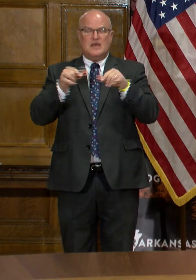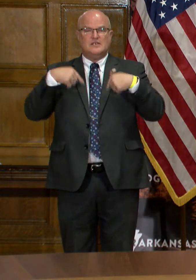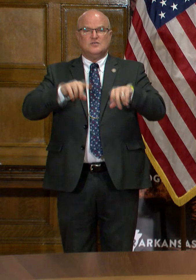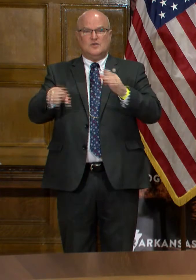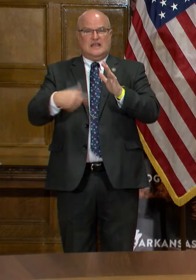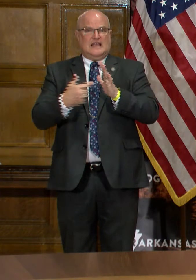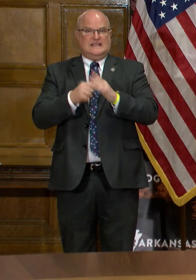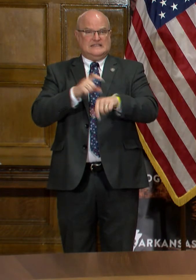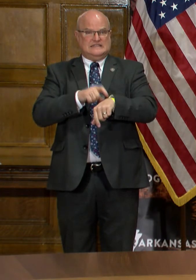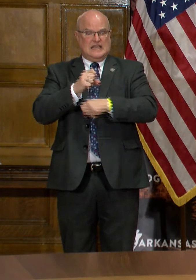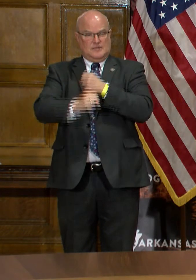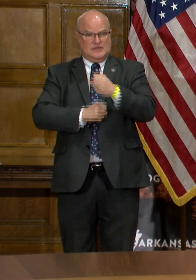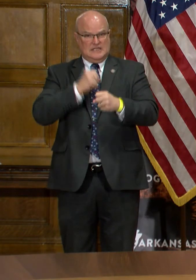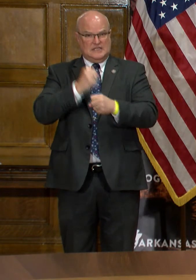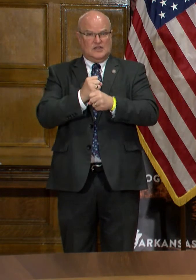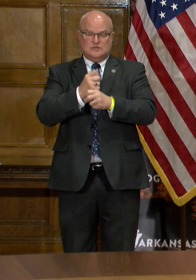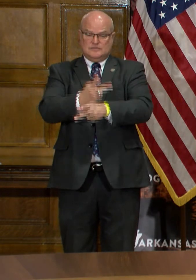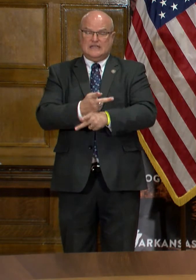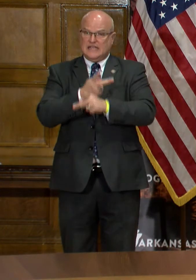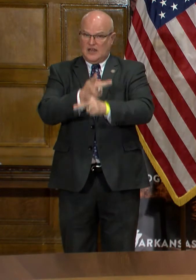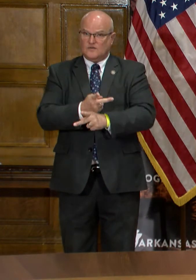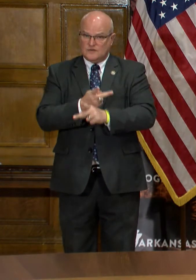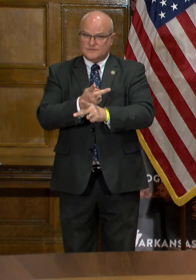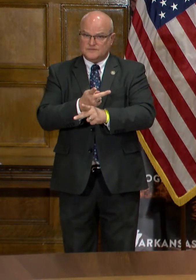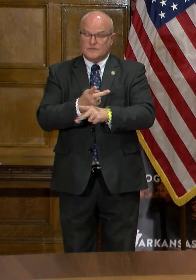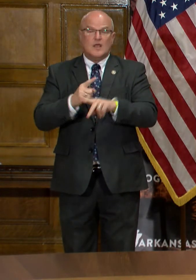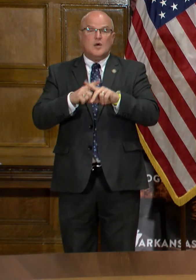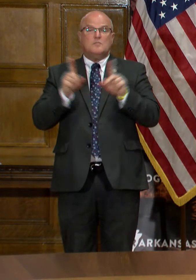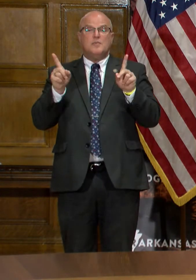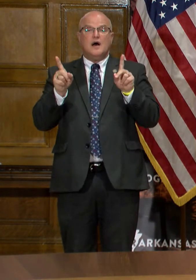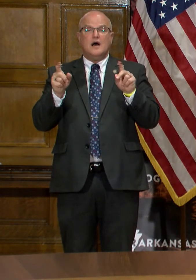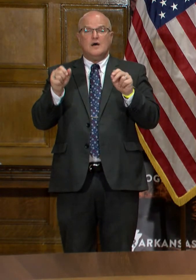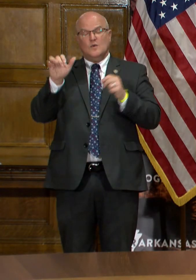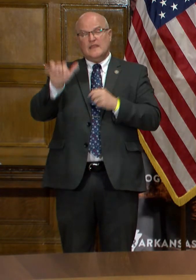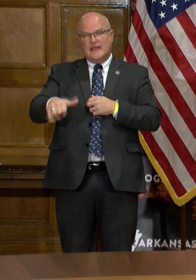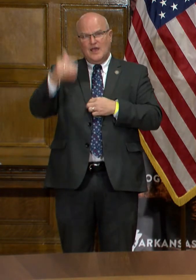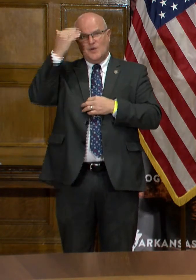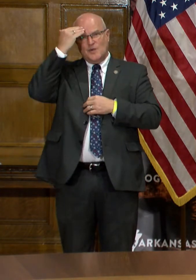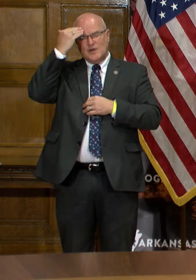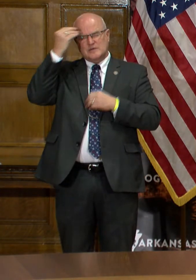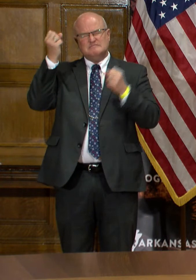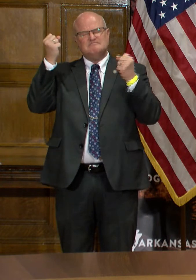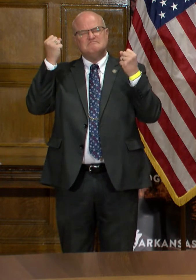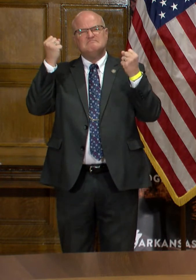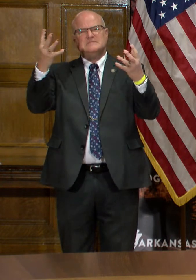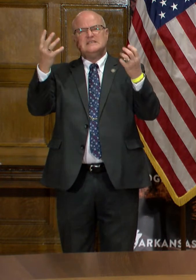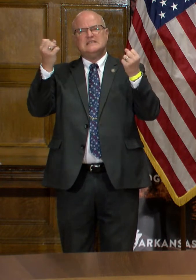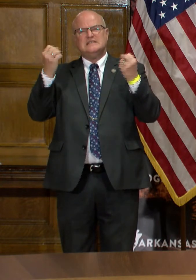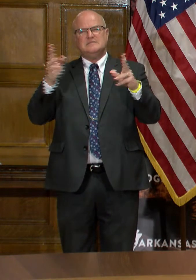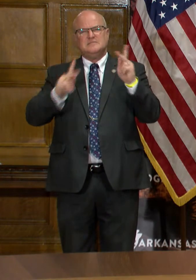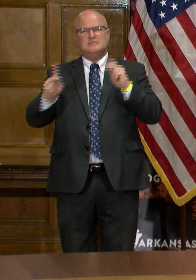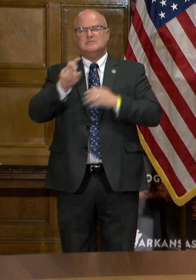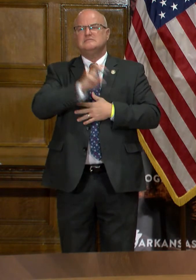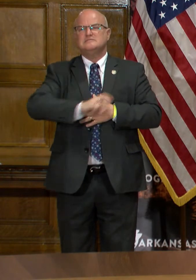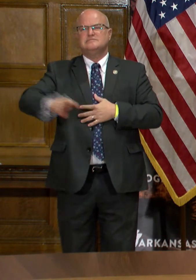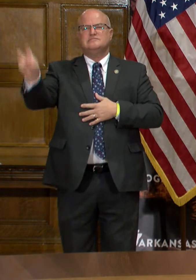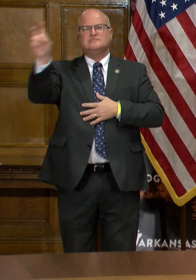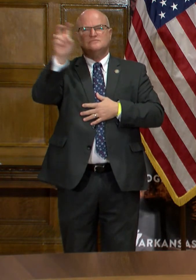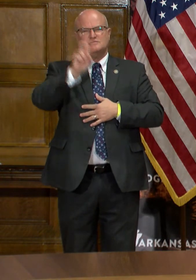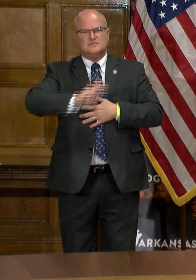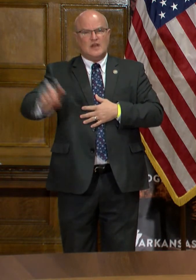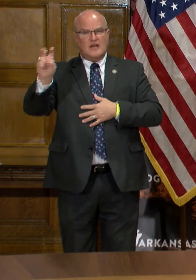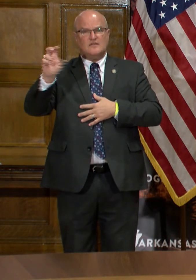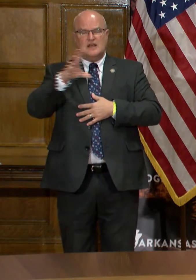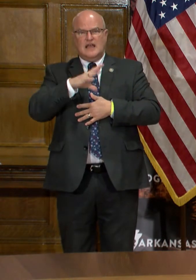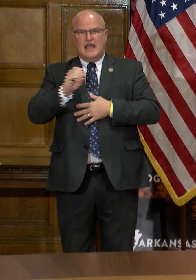this time of the year to be careful. But even with that, we know the millions of people that have traveled. We know that there